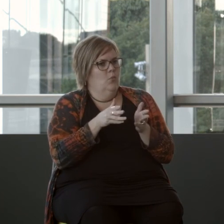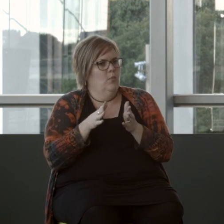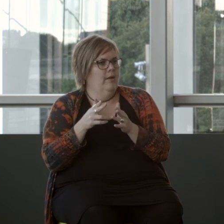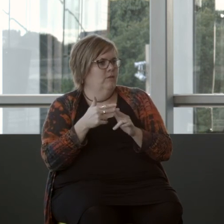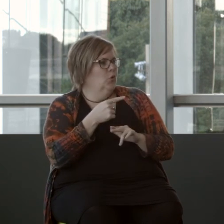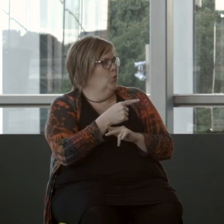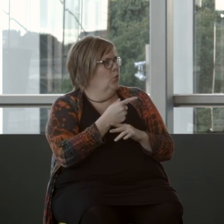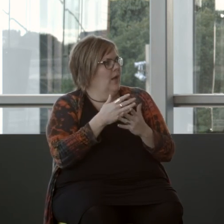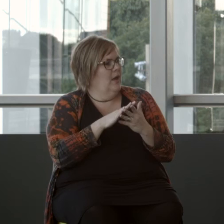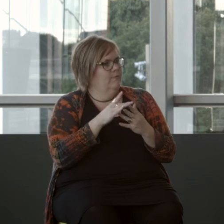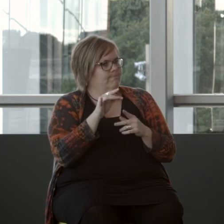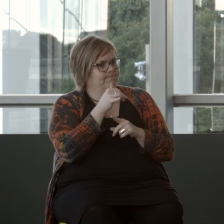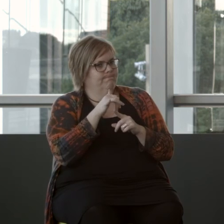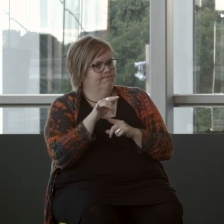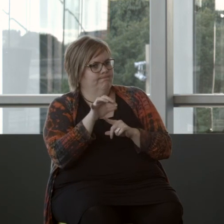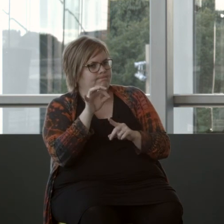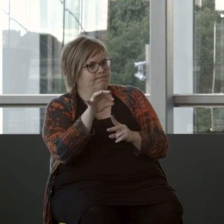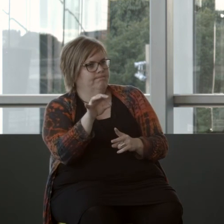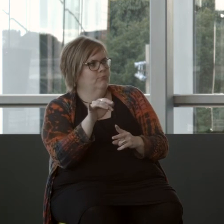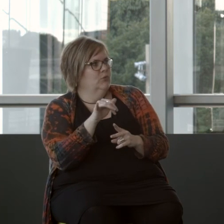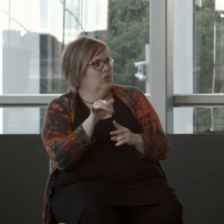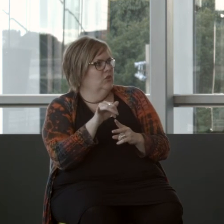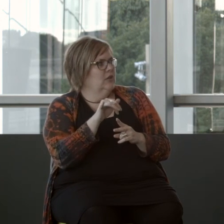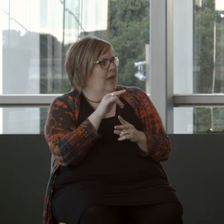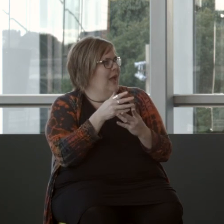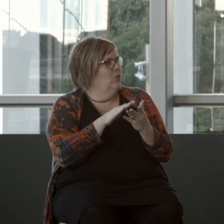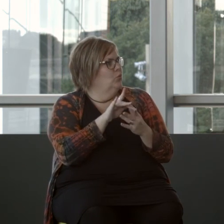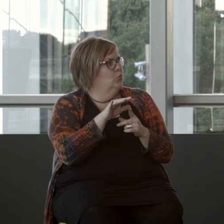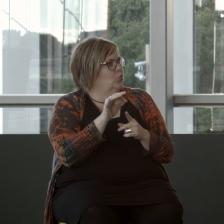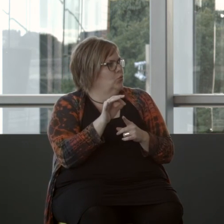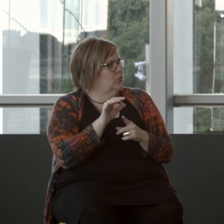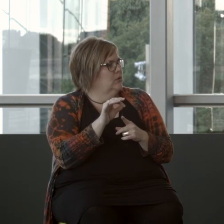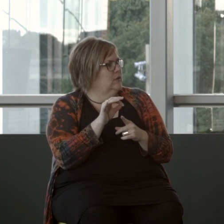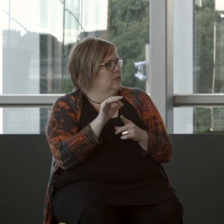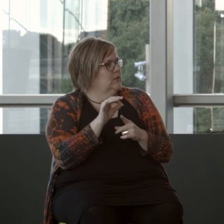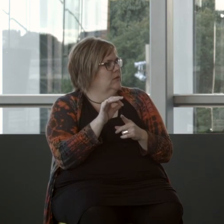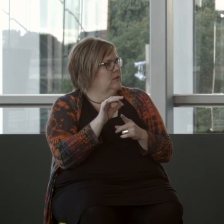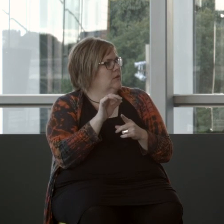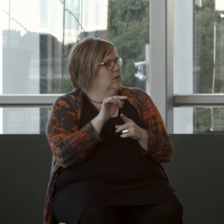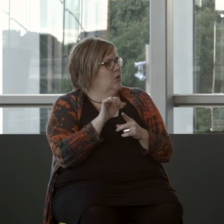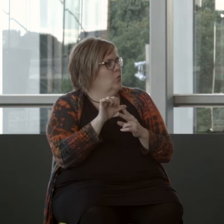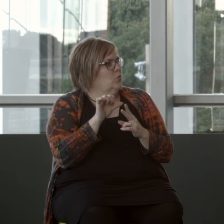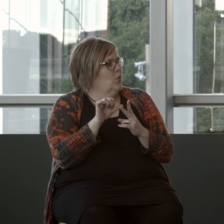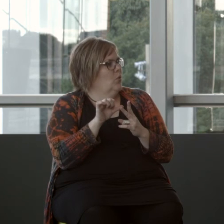working within a specific medium? How do you choose that she also